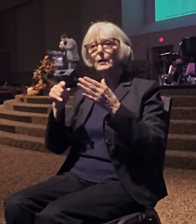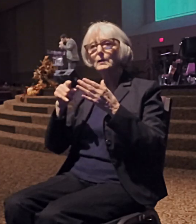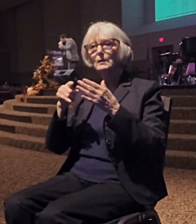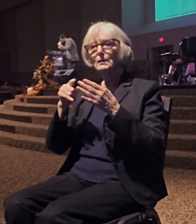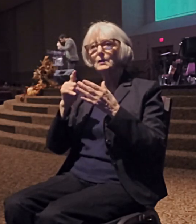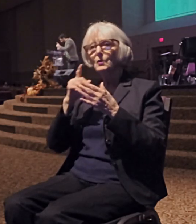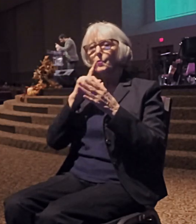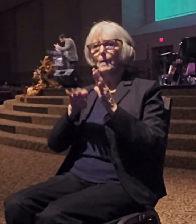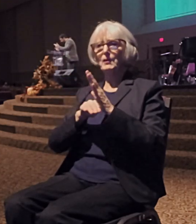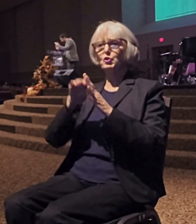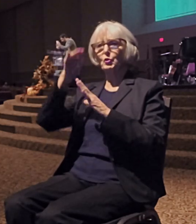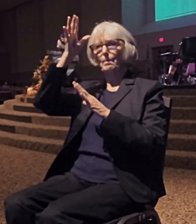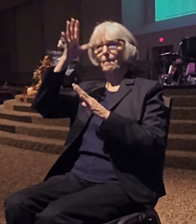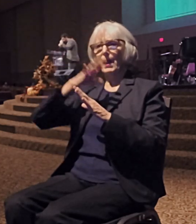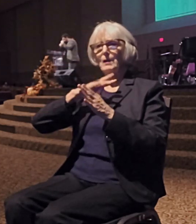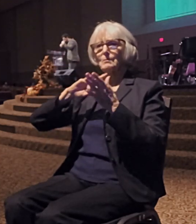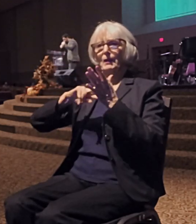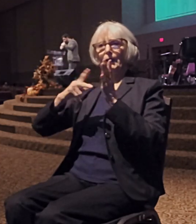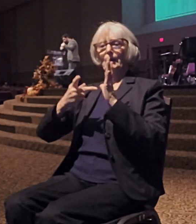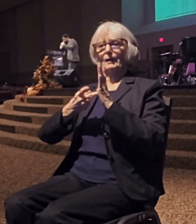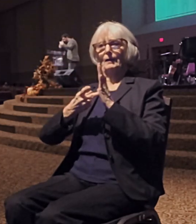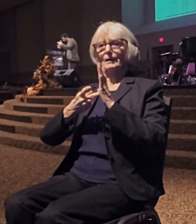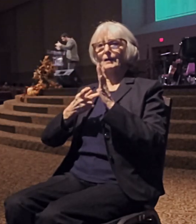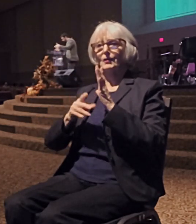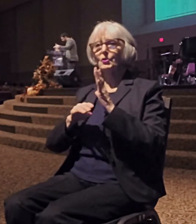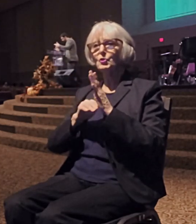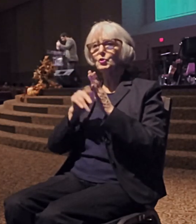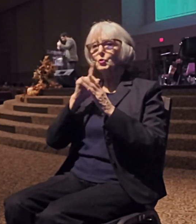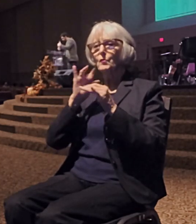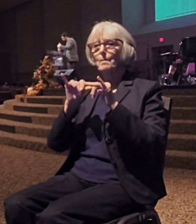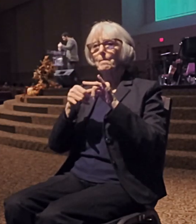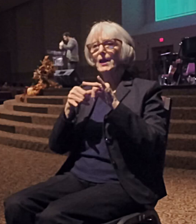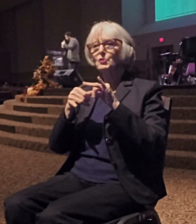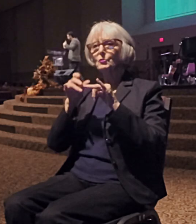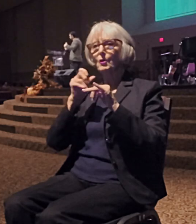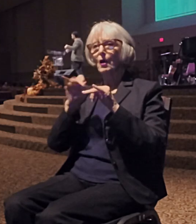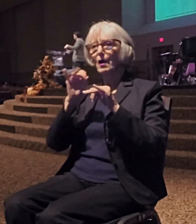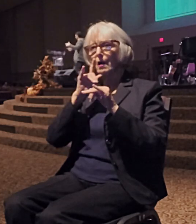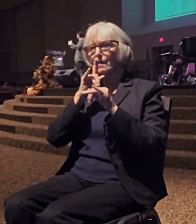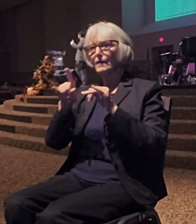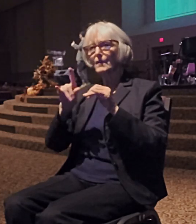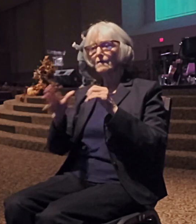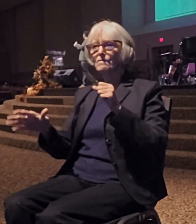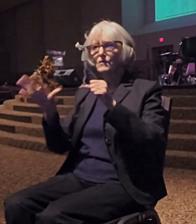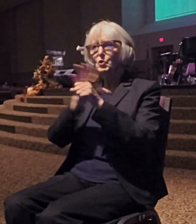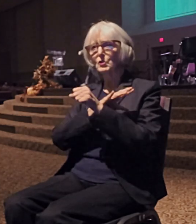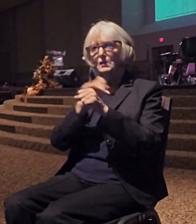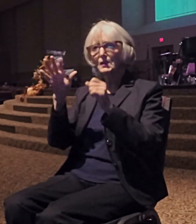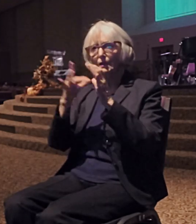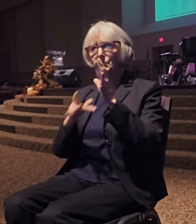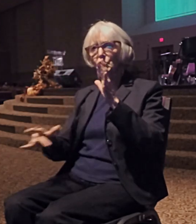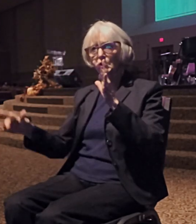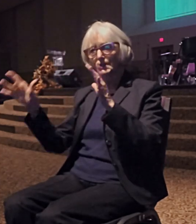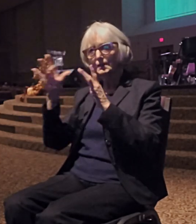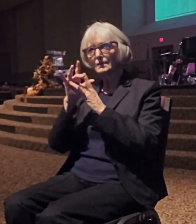man? Mature man, to the measure of the stature which belongs to the fullness of Jesus.